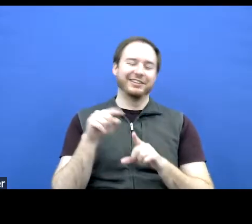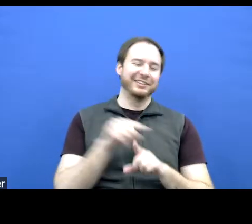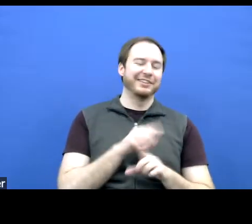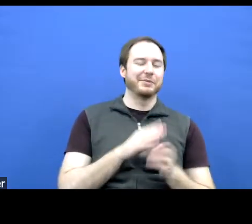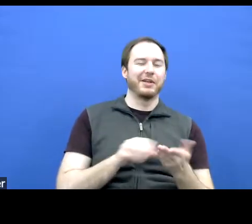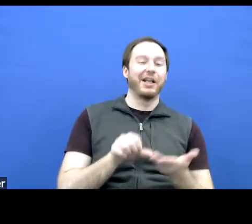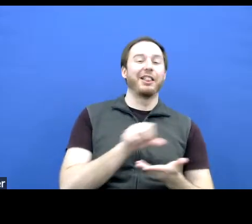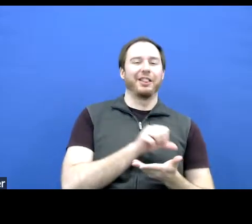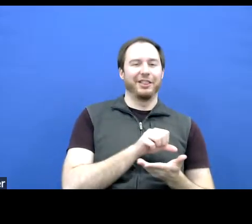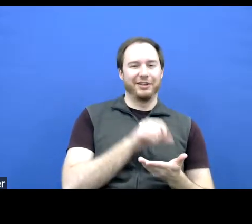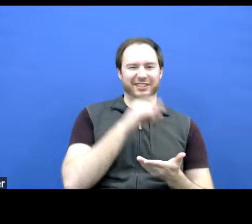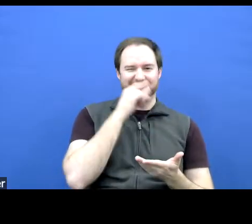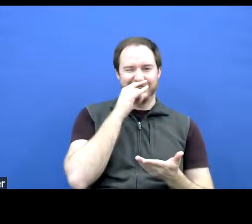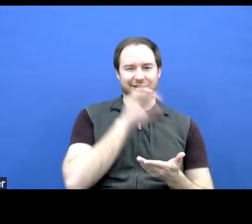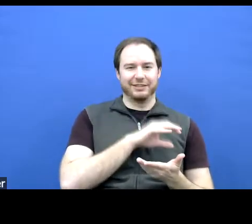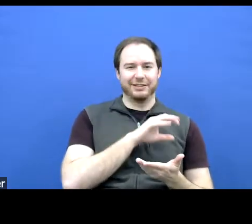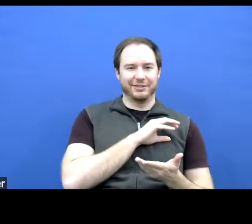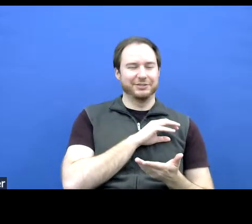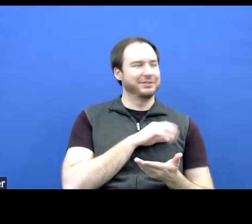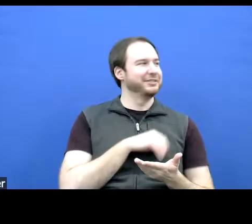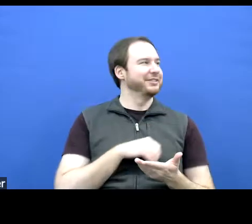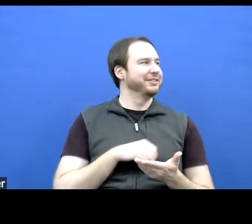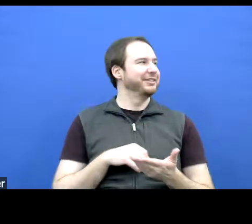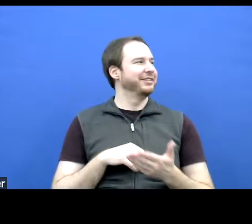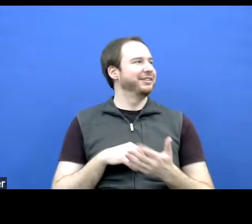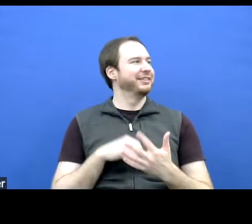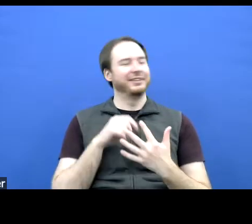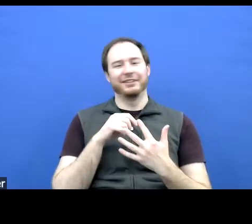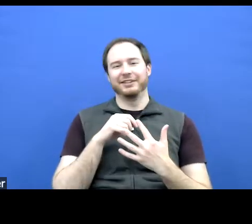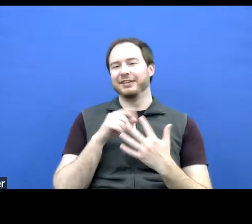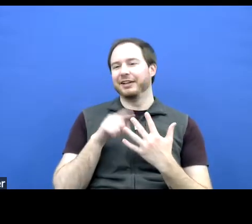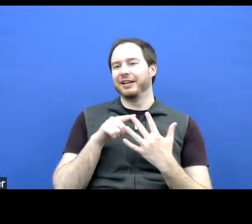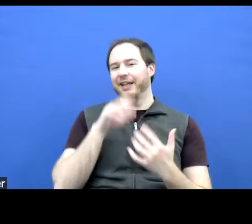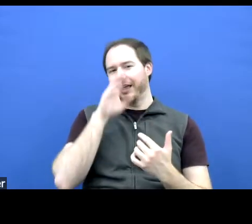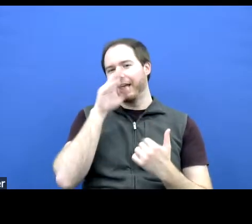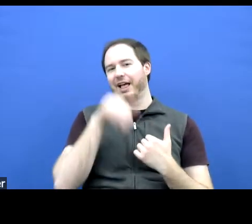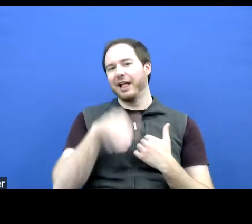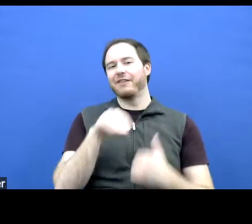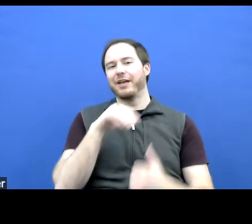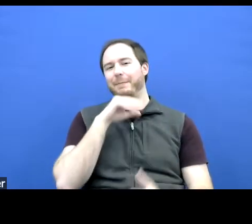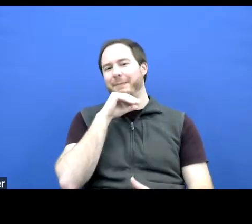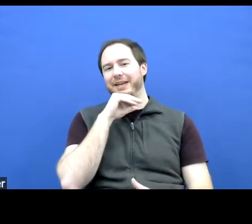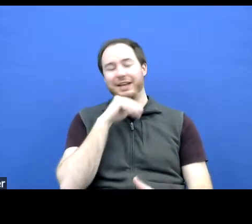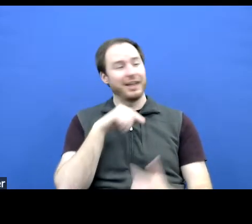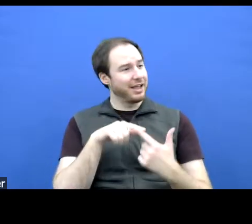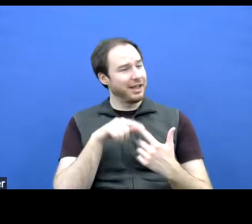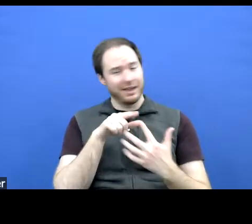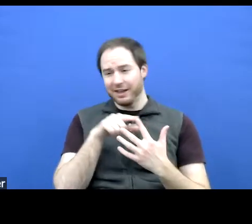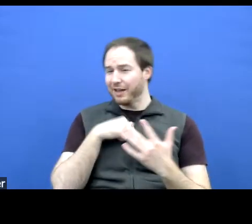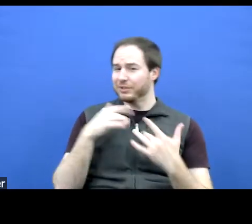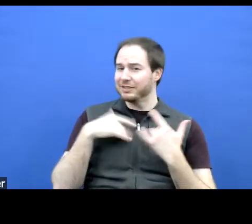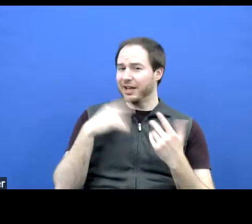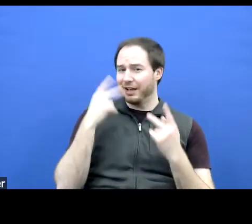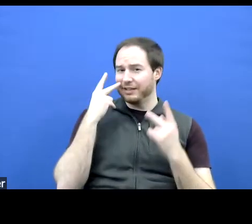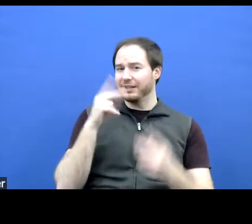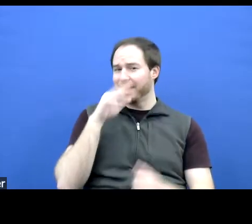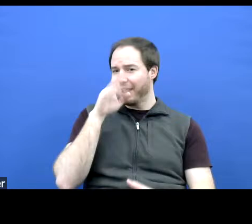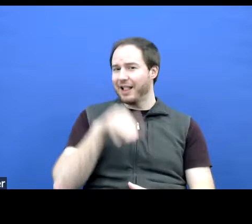other kid characters. Elephant and Piggy. Elephant and Piggy. I That's can't great. wait to see Elephant and Piggy.